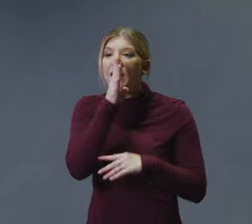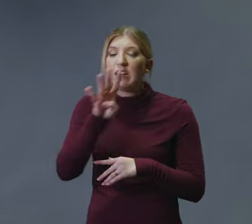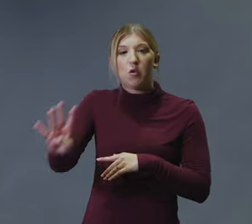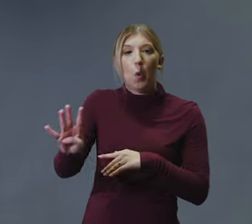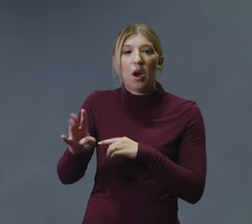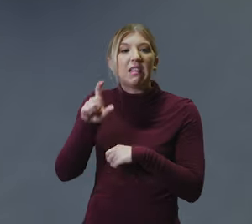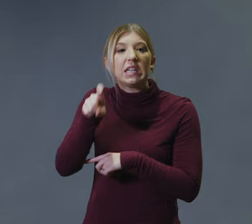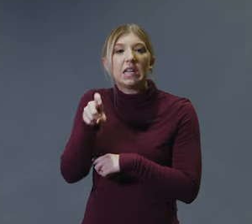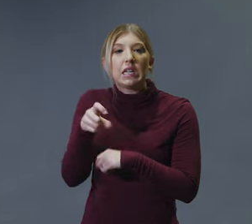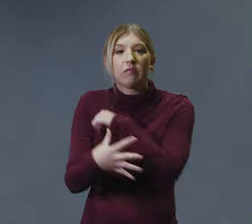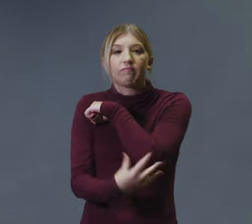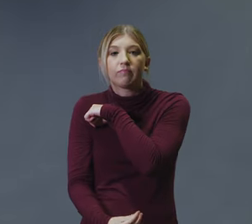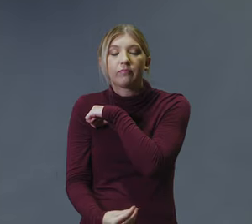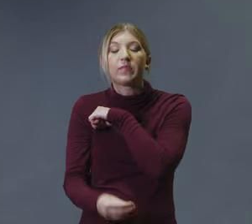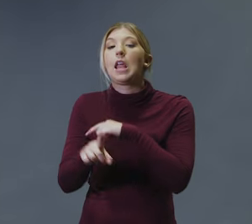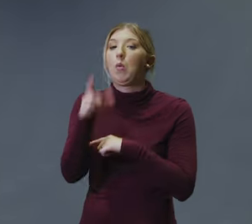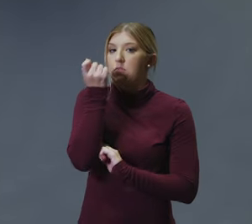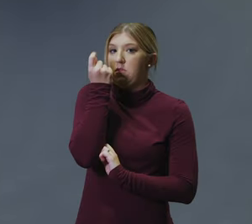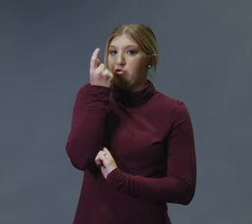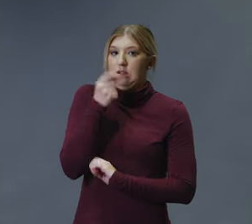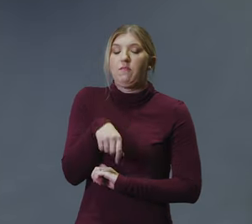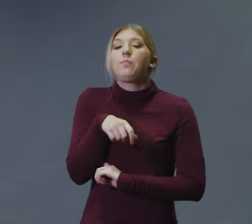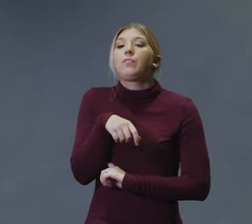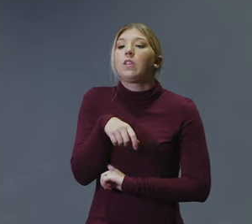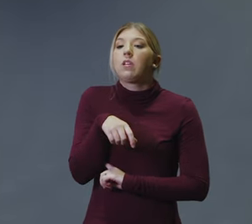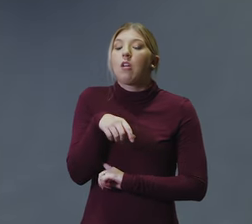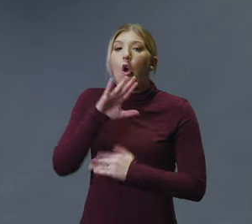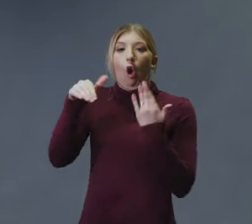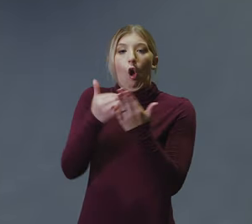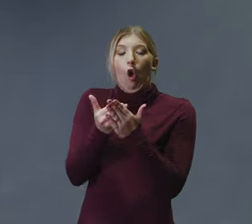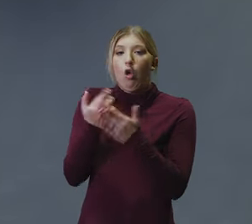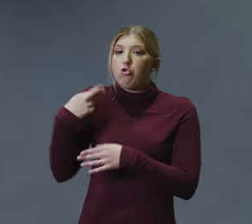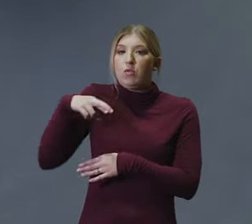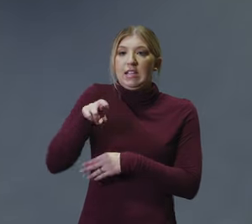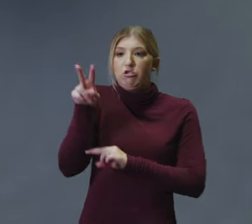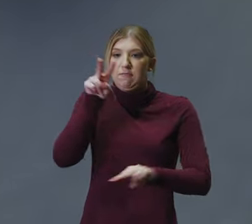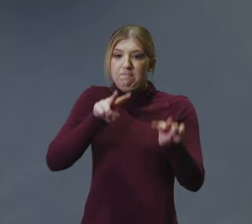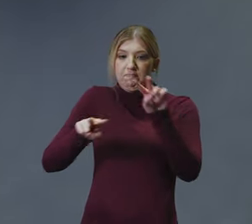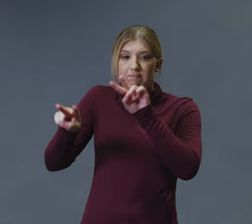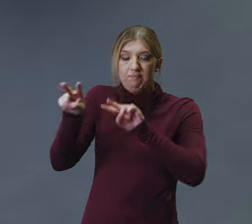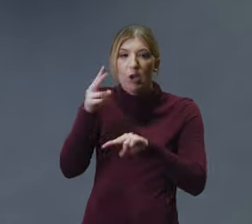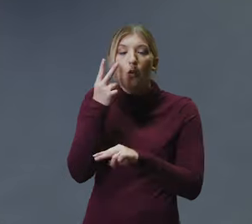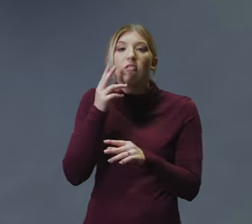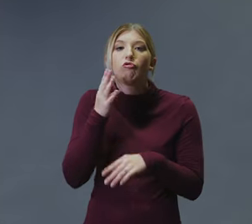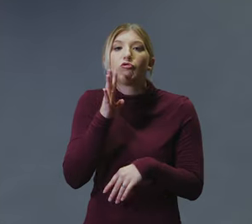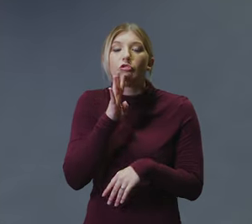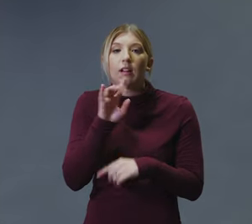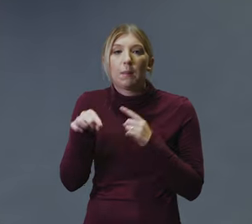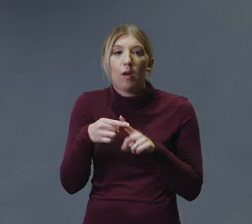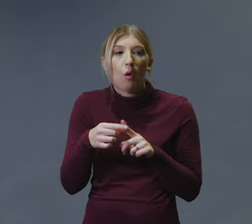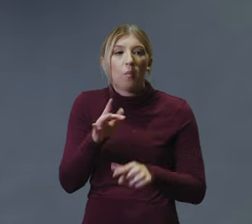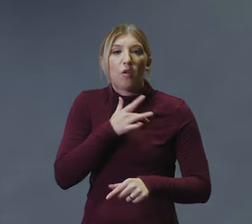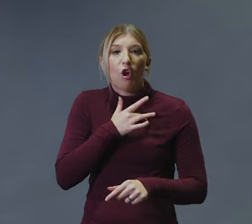gate." Now catch this with me. They went through all the religious observance that we were just talking about, and yet their hearts